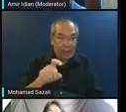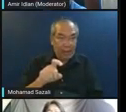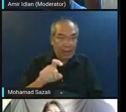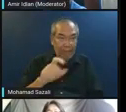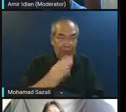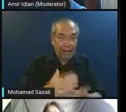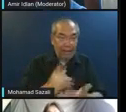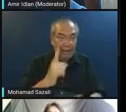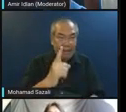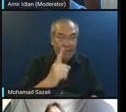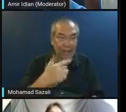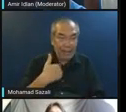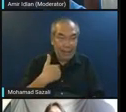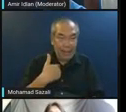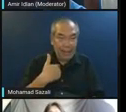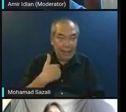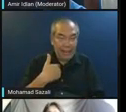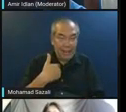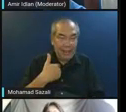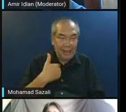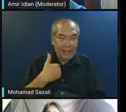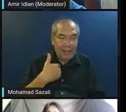So, Cik Ahmed, is there any questions?